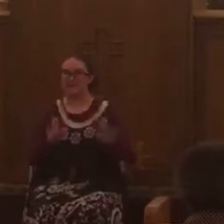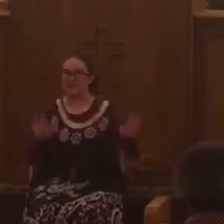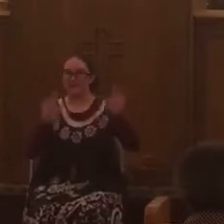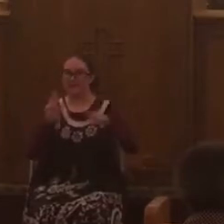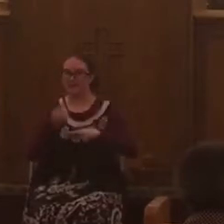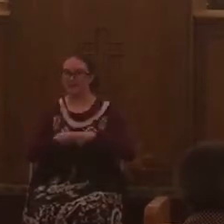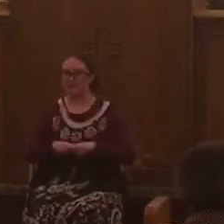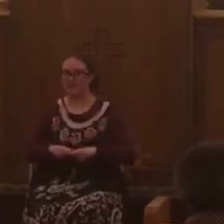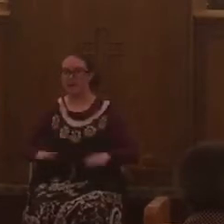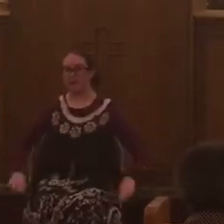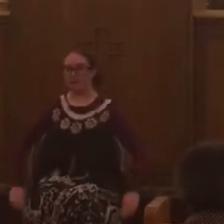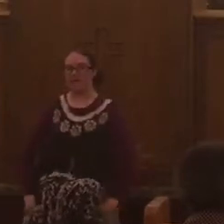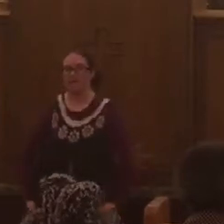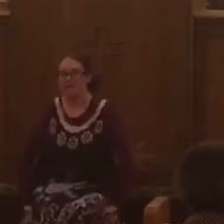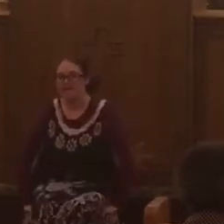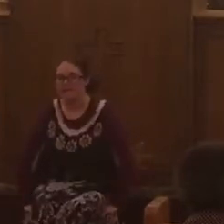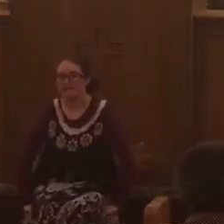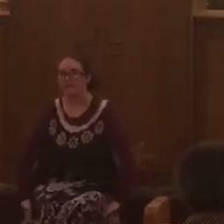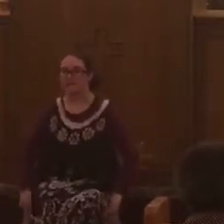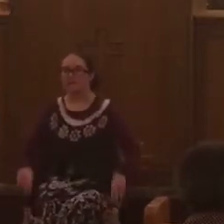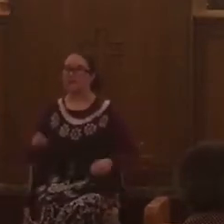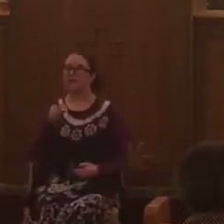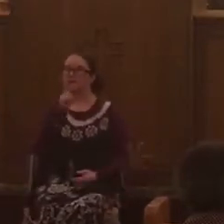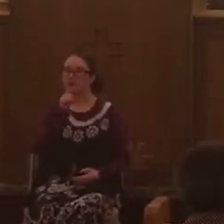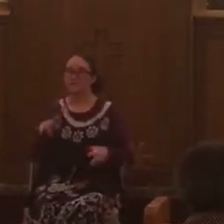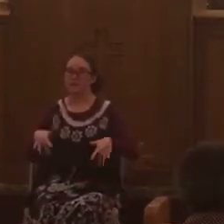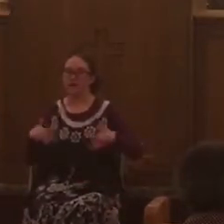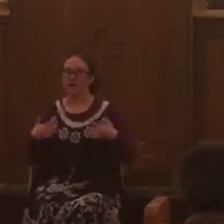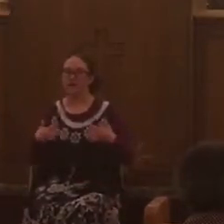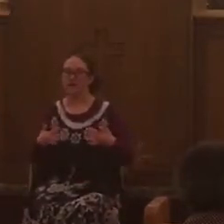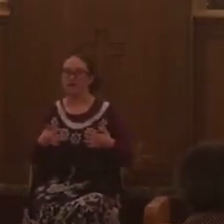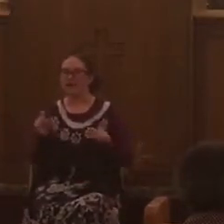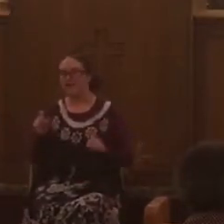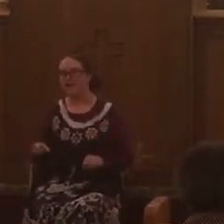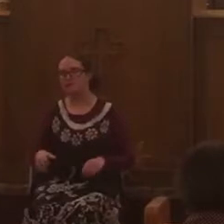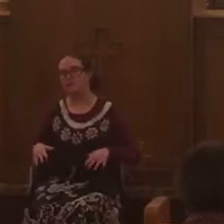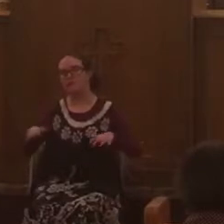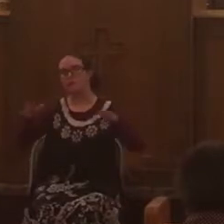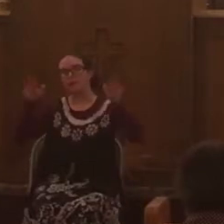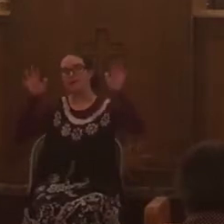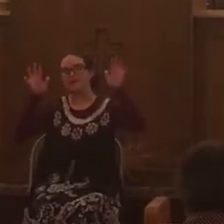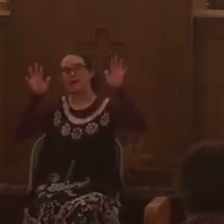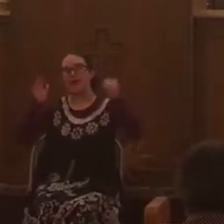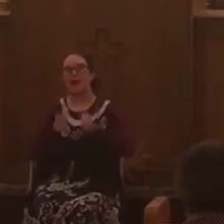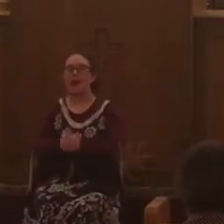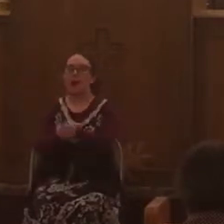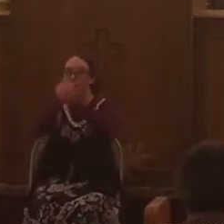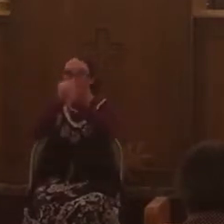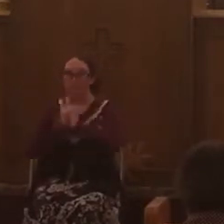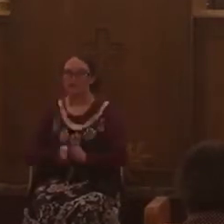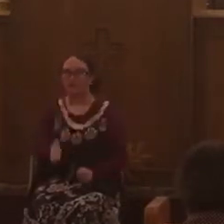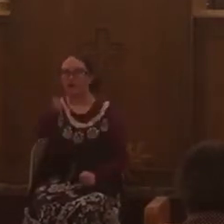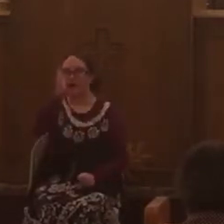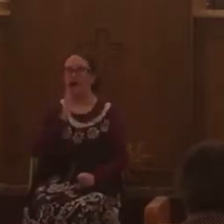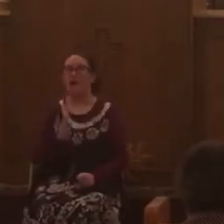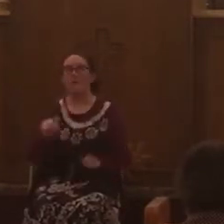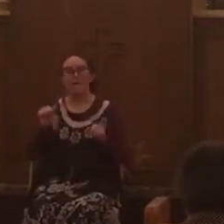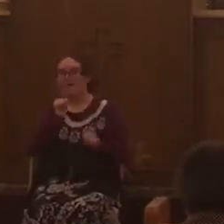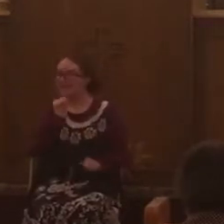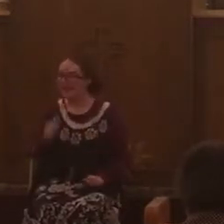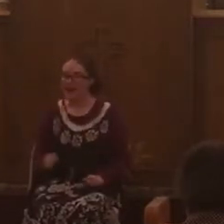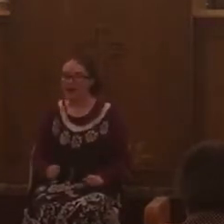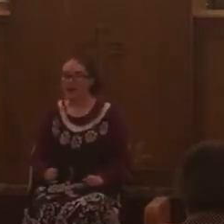the answer for this city. I know that he's the answer. I know that there are people who are sitting in denominational